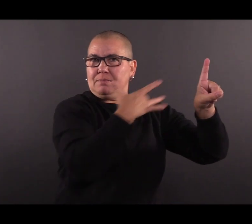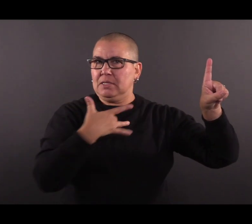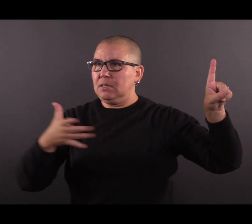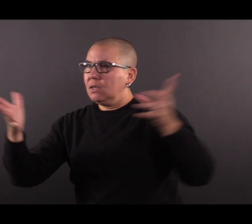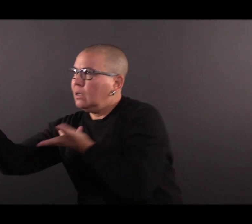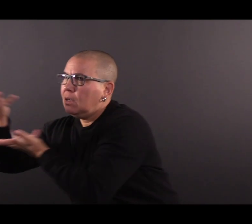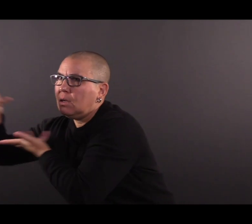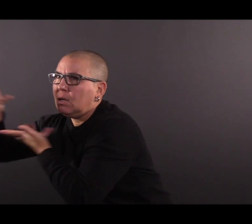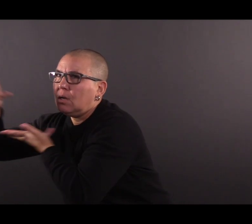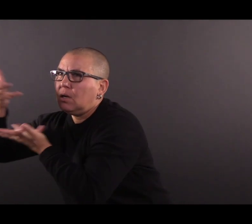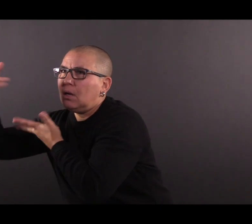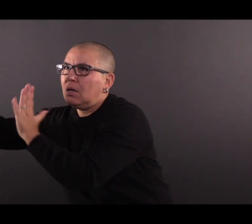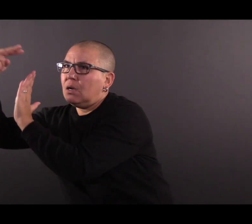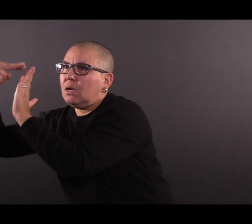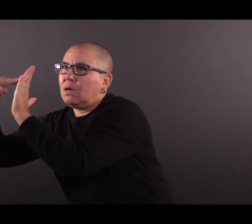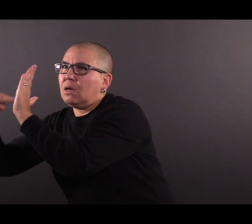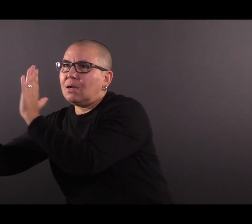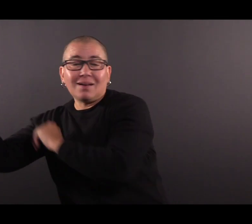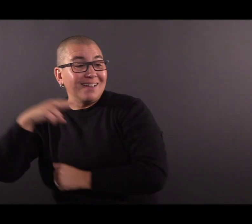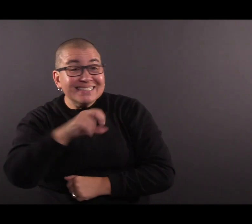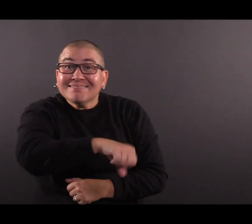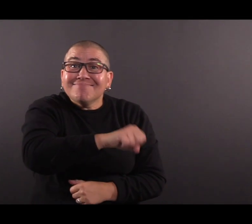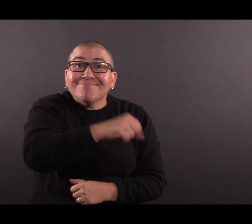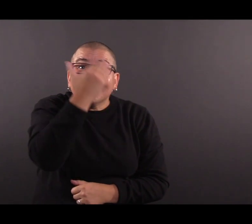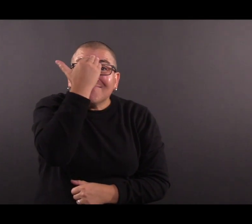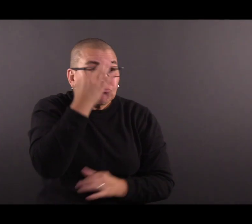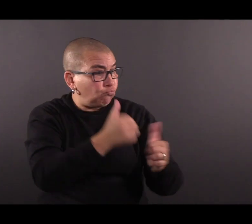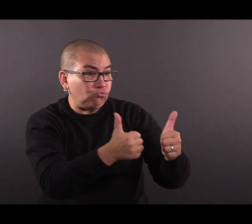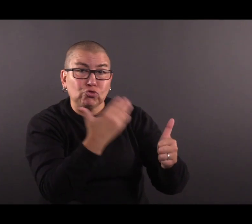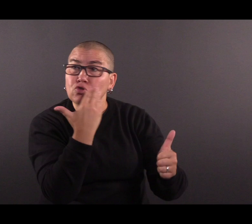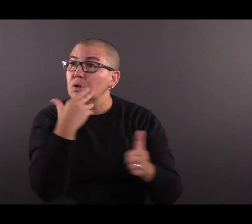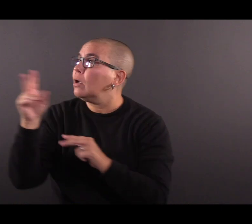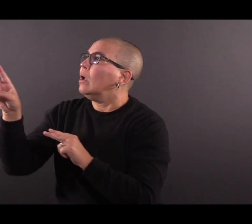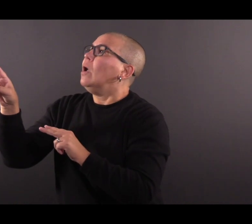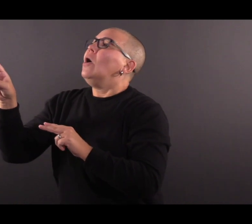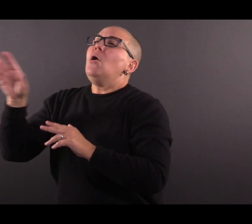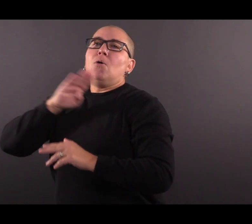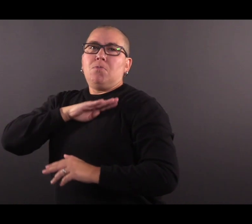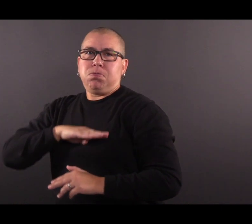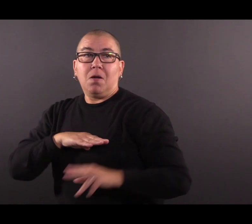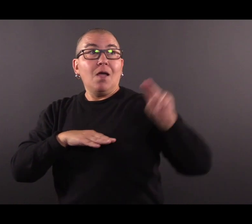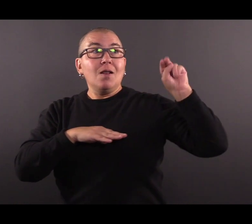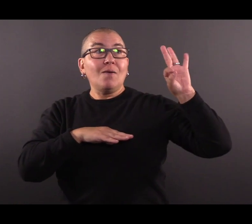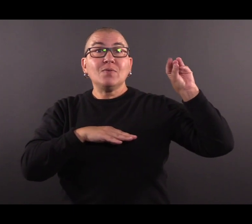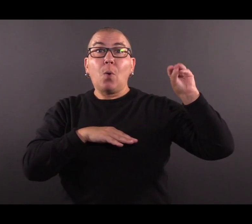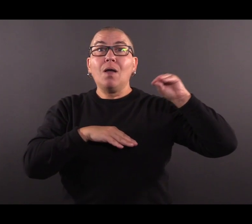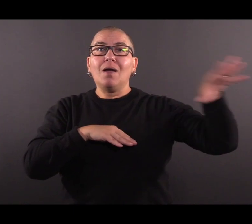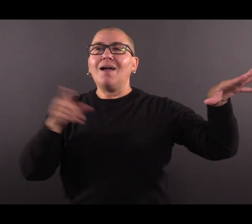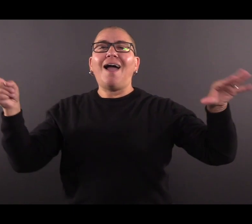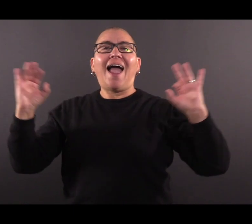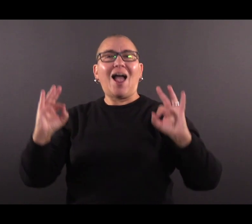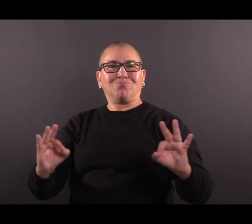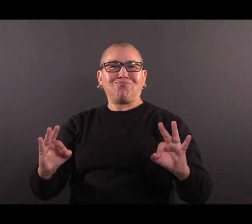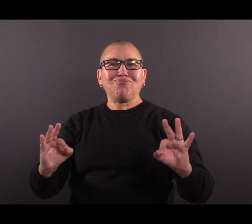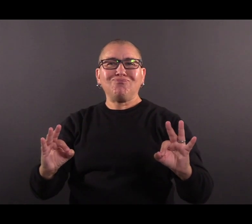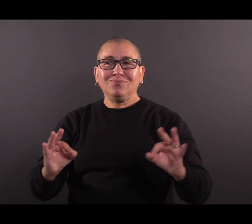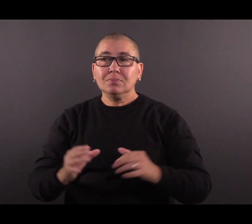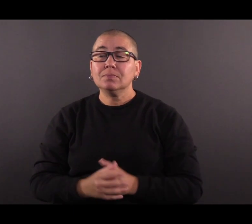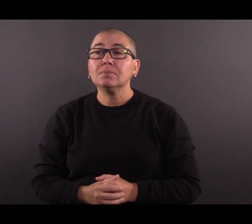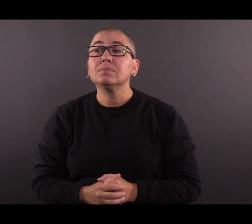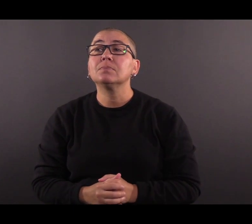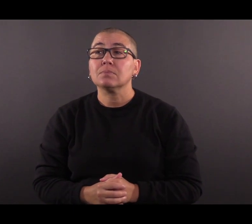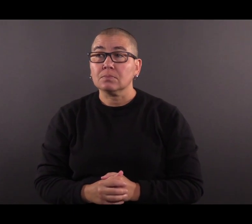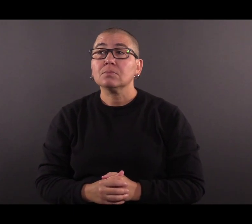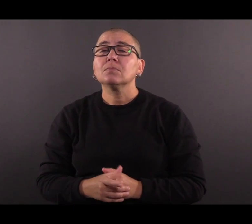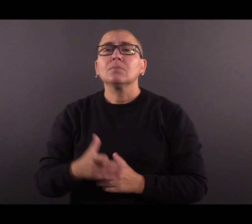if the applicant is actively involved in the COC. And in fact, some COCs require this.